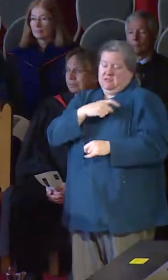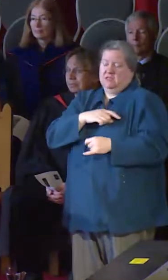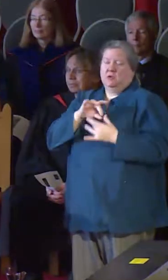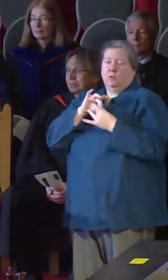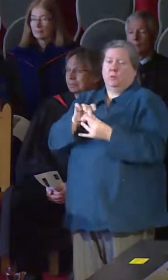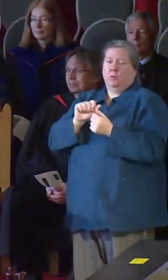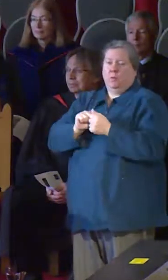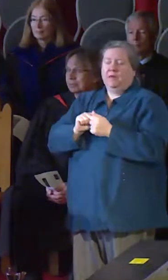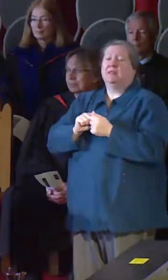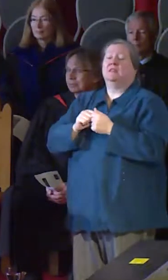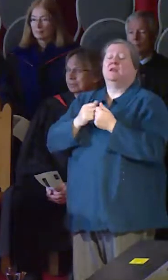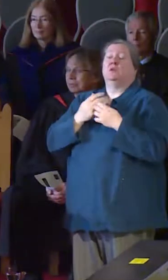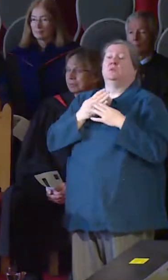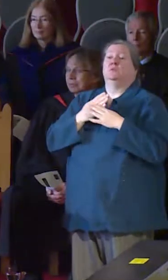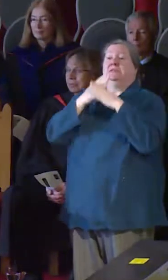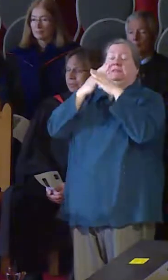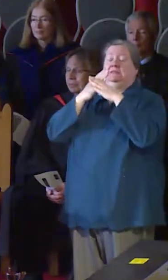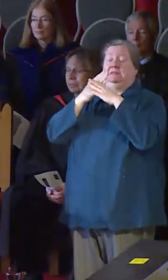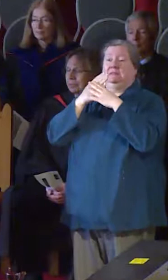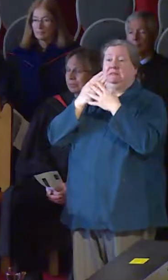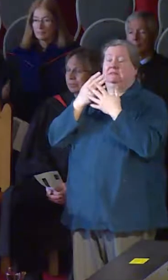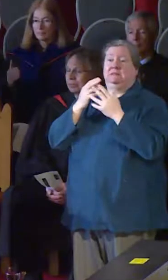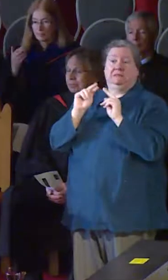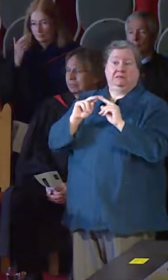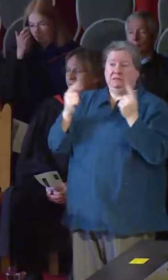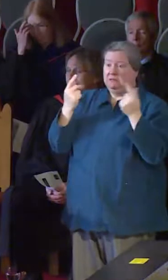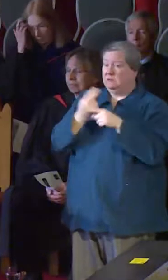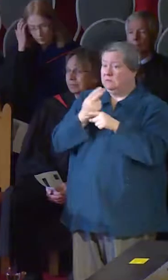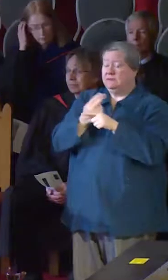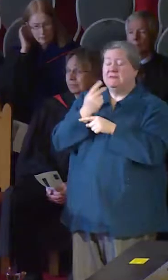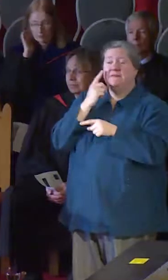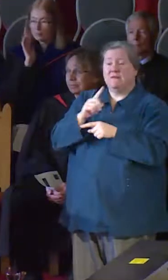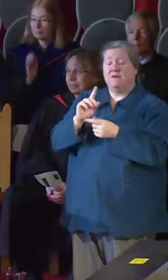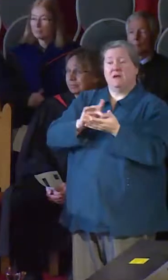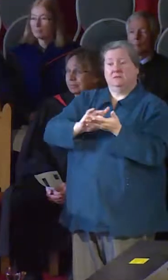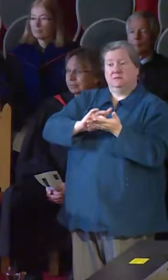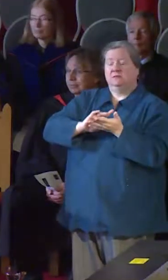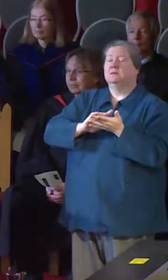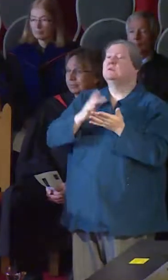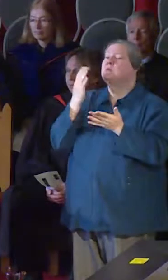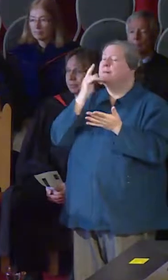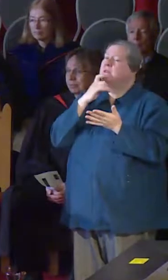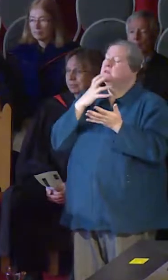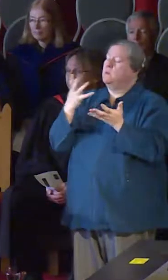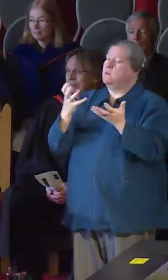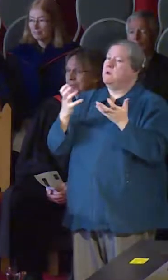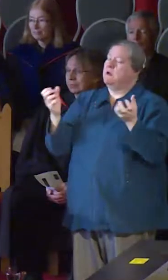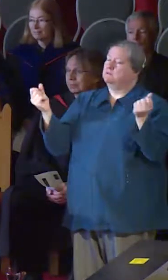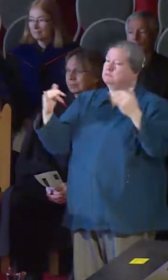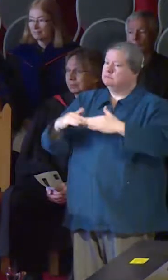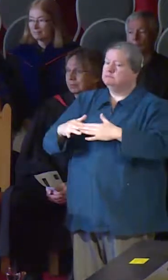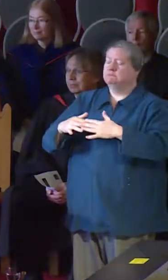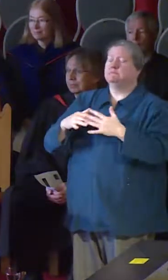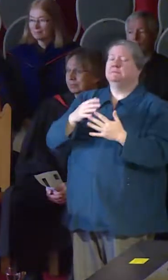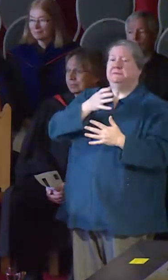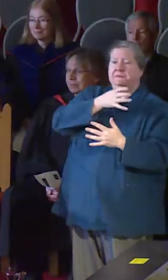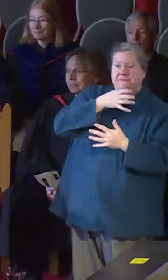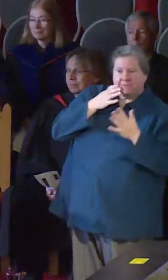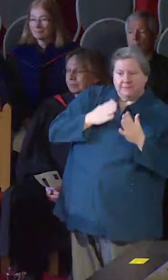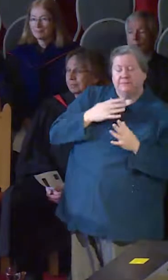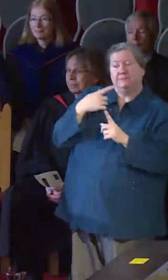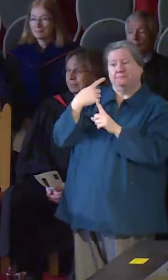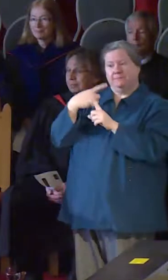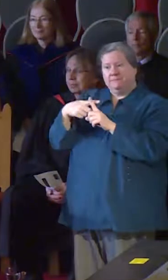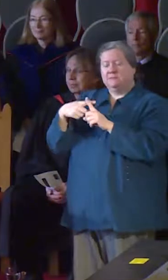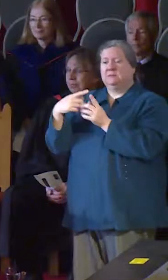resistance to bring together human and veterinary medicine practitioners, as well as the farming community. Over